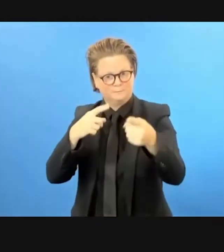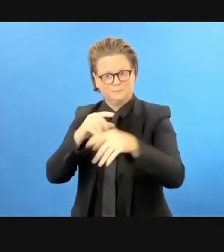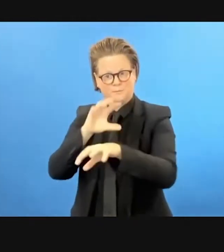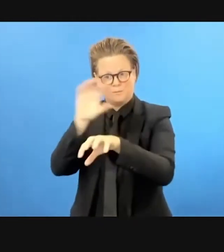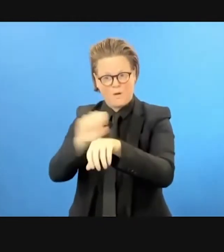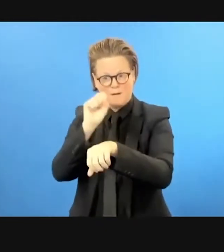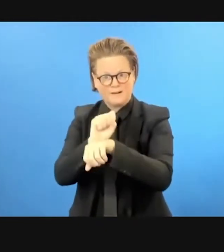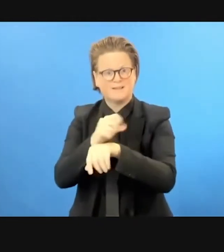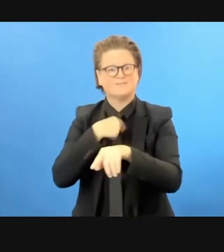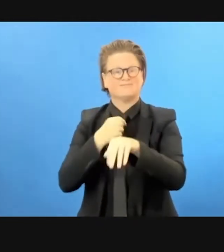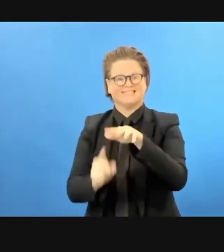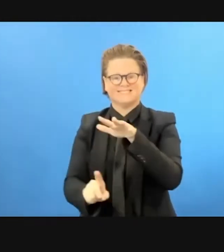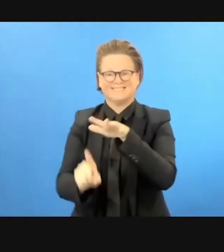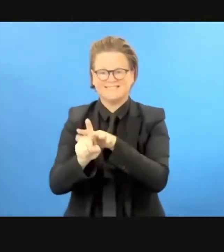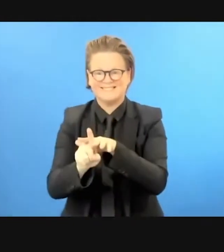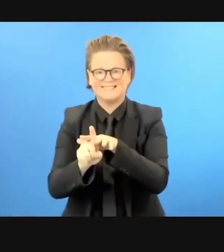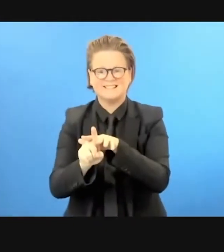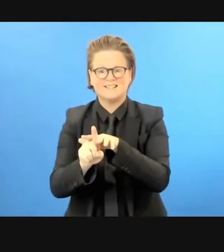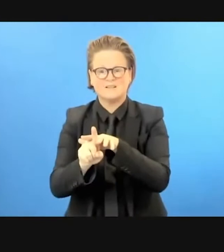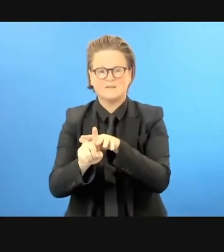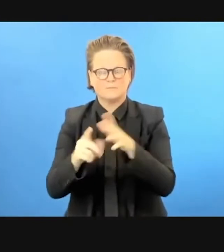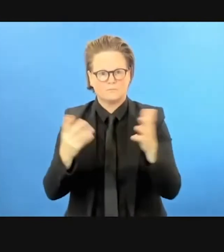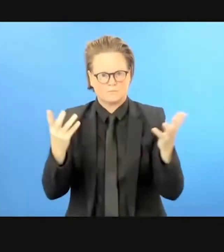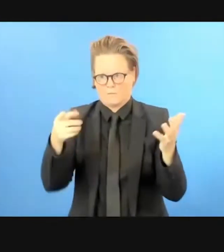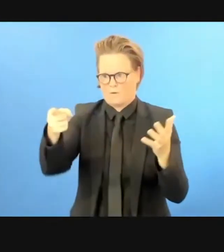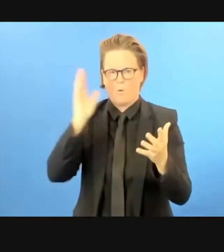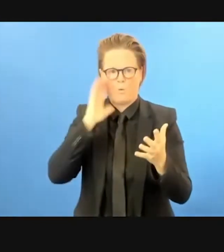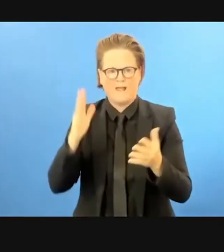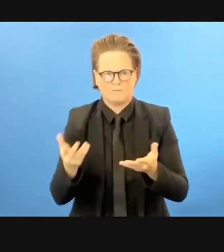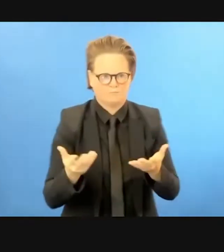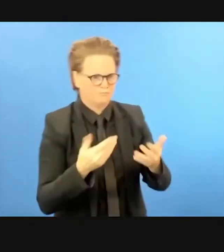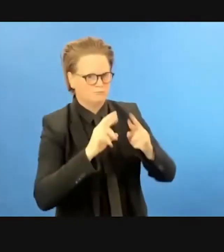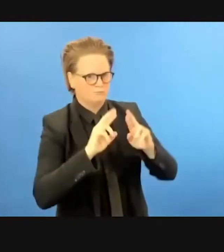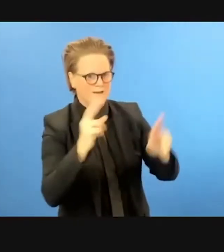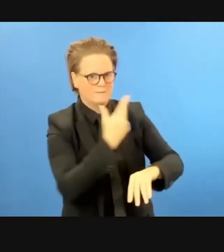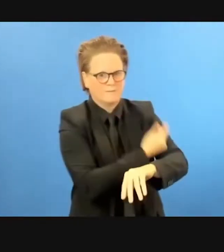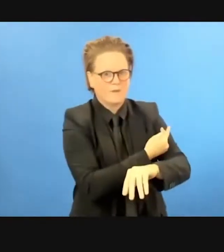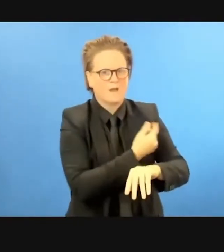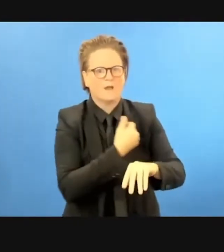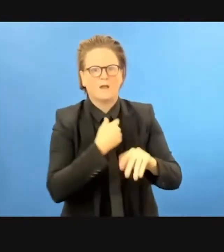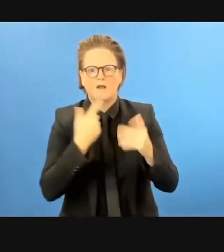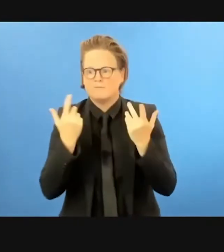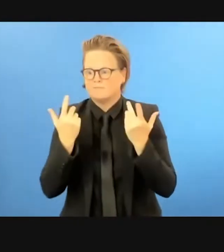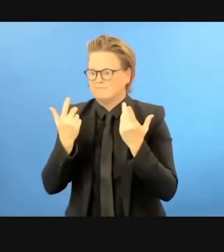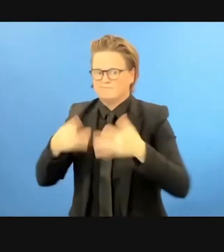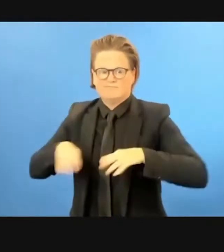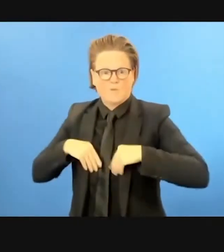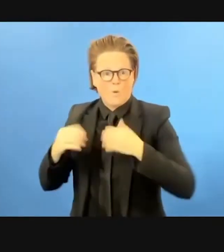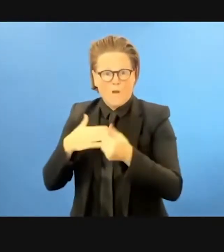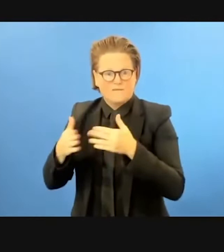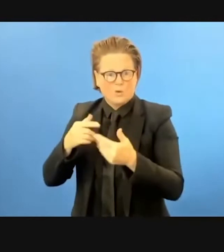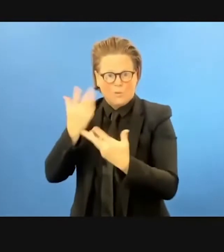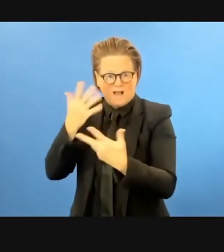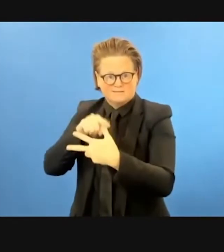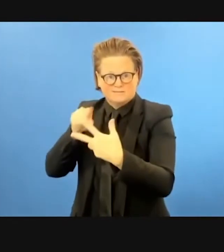And this is a question that may be addressed both through Dr. Baba, but as well as Director Bond from Mayor's Office on Disabilities.